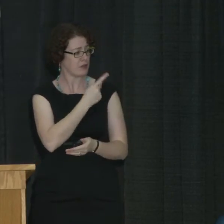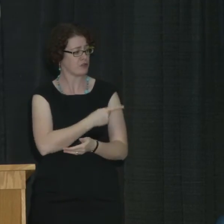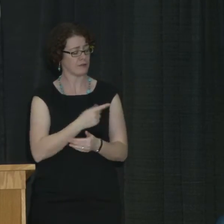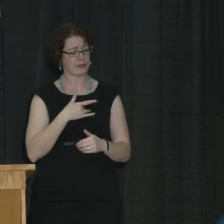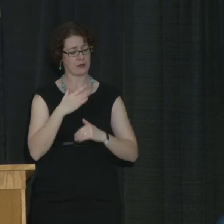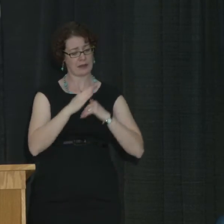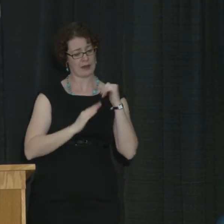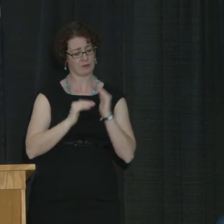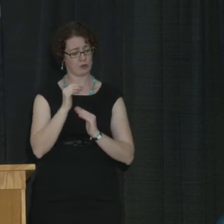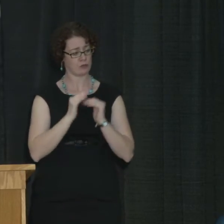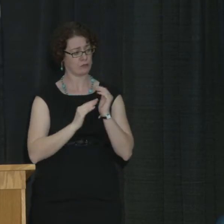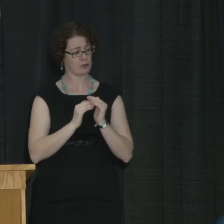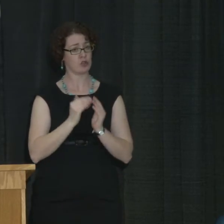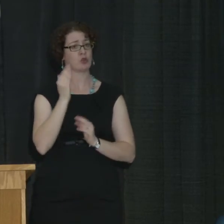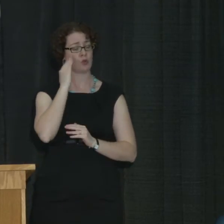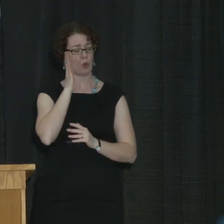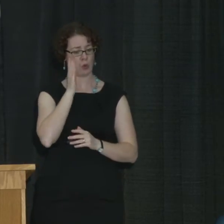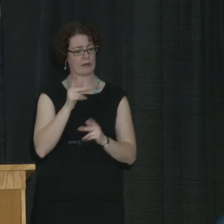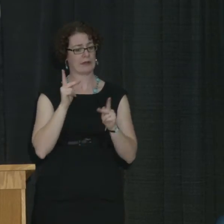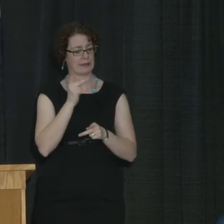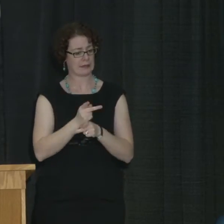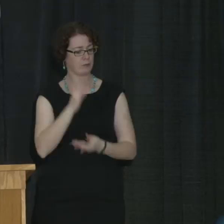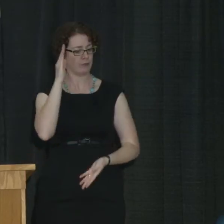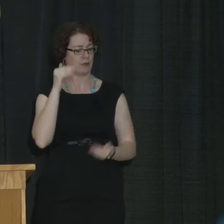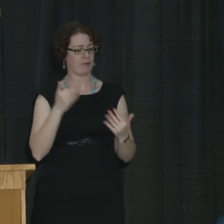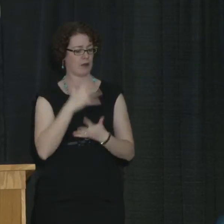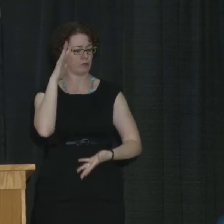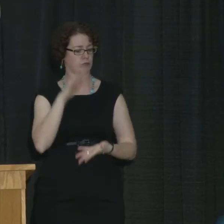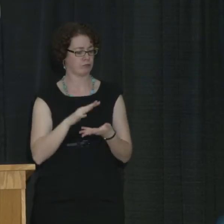courage she knows will help keep the fear at bay.